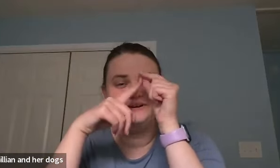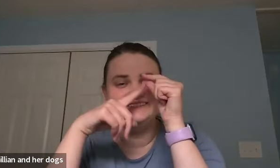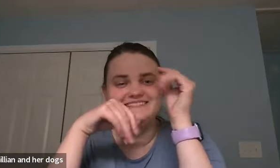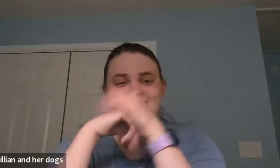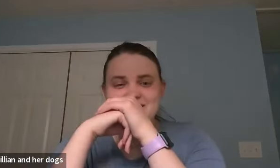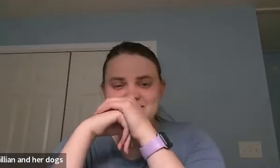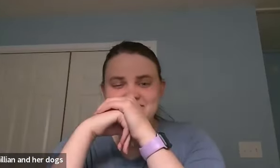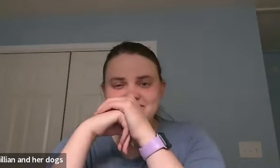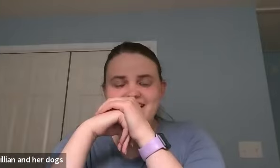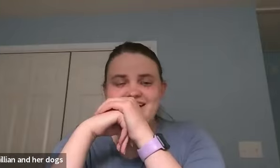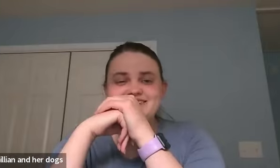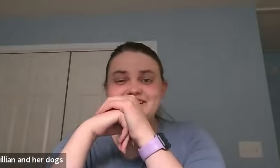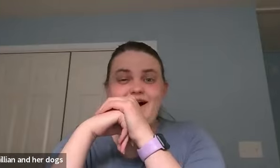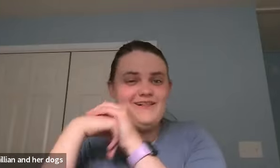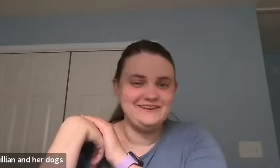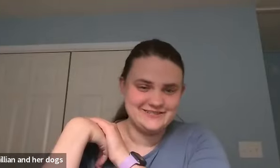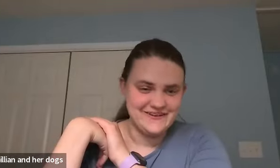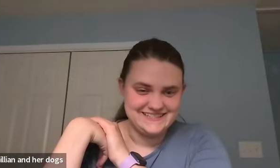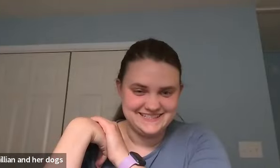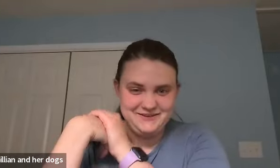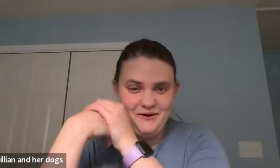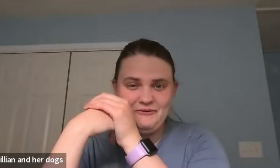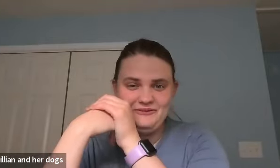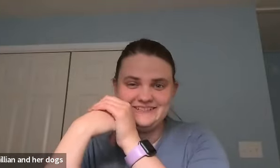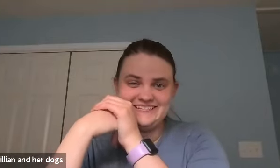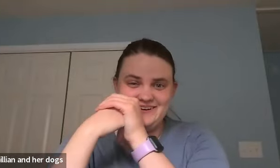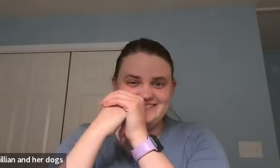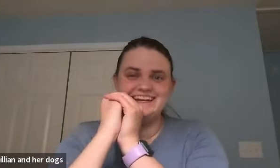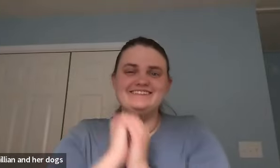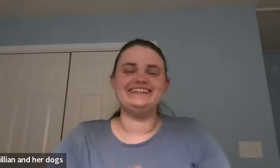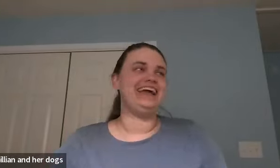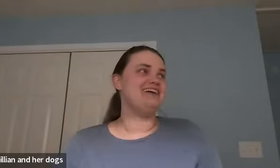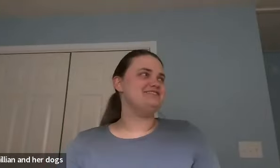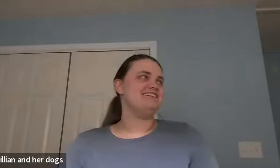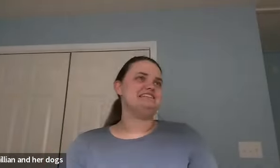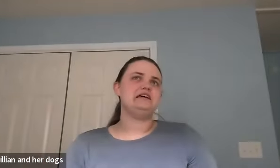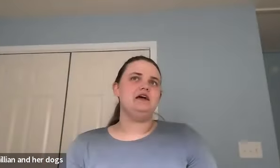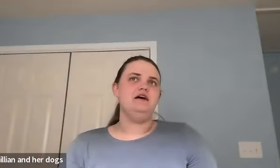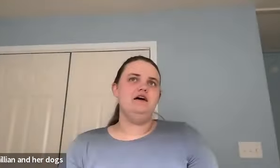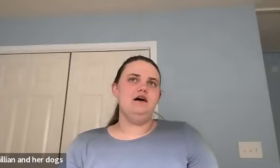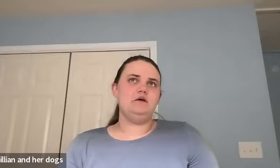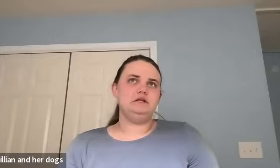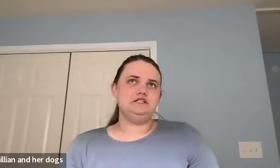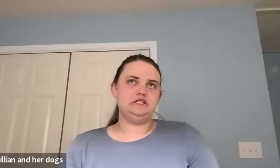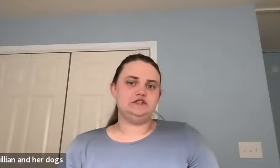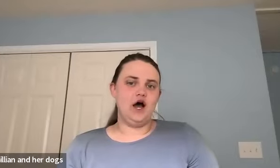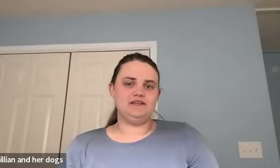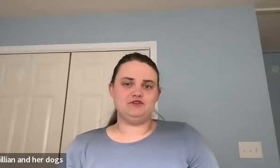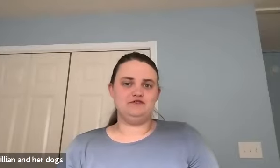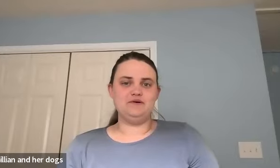words. I could see on all of y'all's faces. You all looked exhausted. And I was like, after that class, I was like, I really should have stopped after a few of